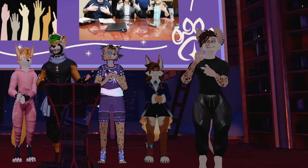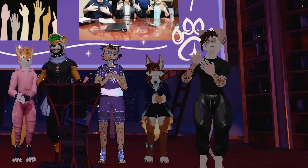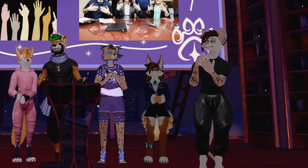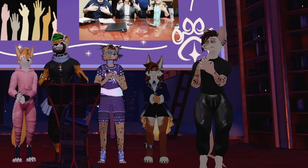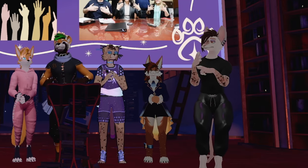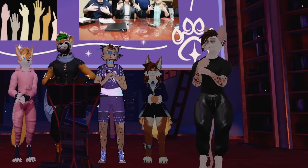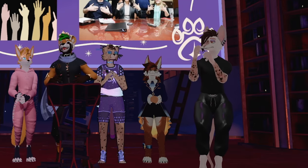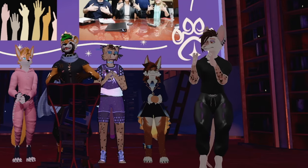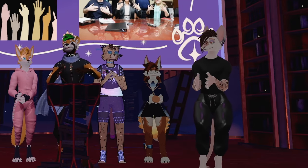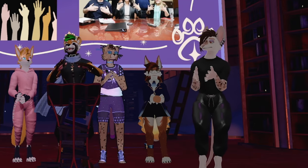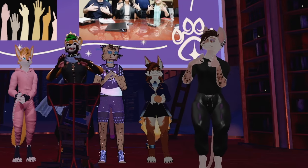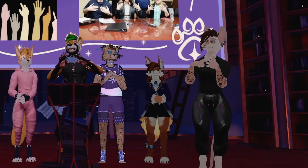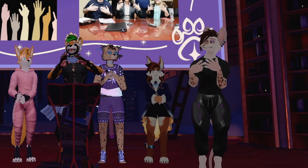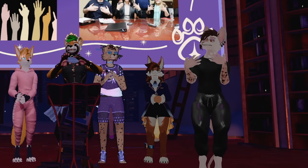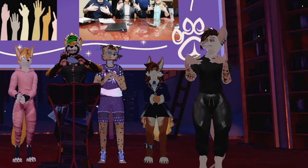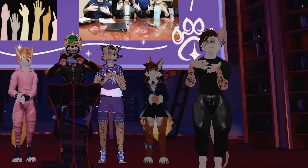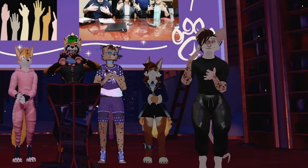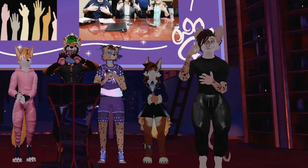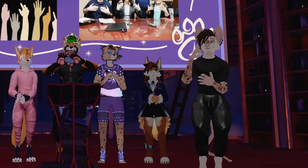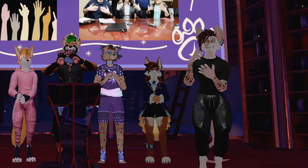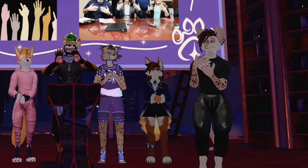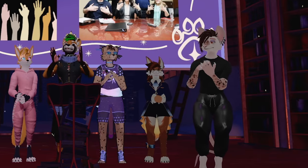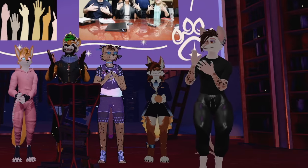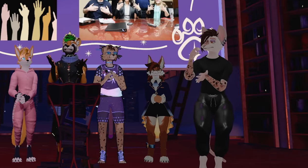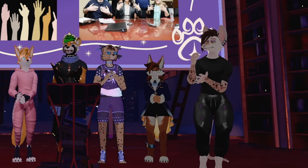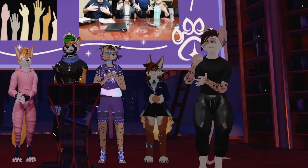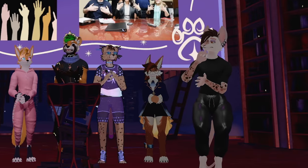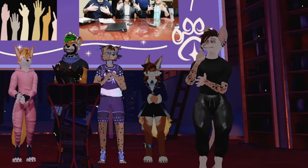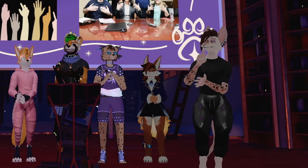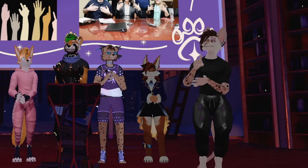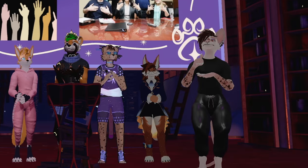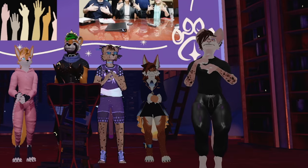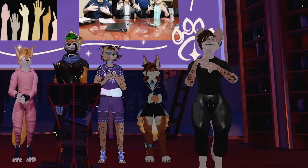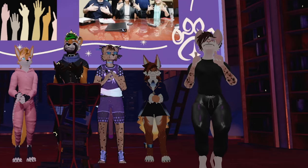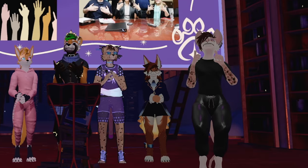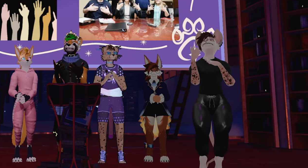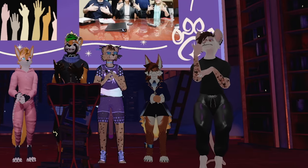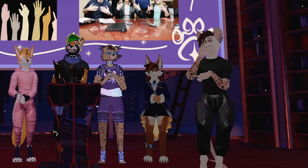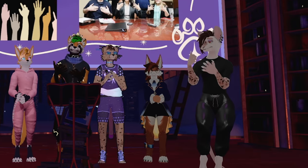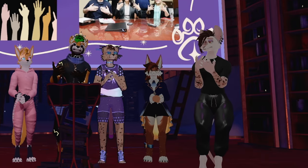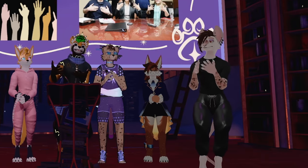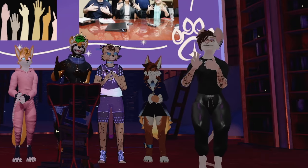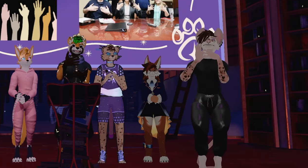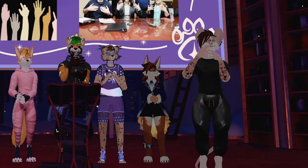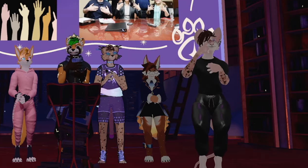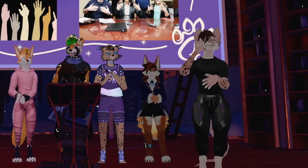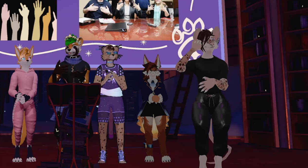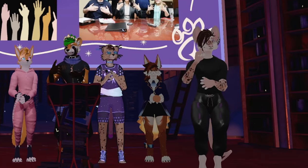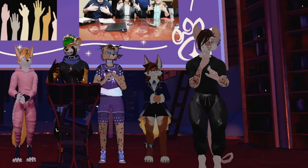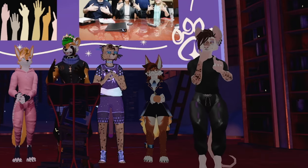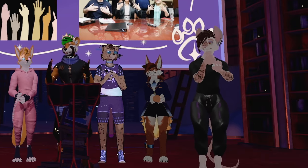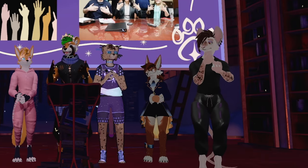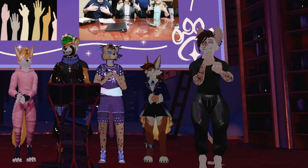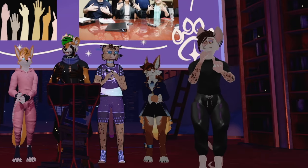well. But anything that has to do with the deafness itself and this shared experience that all these deaf people have gone